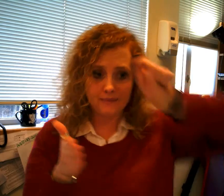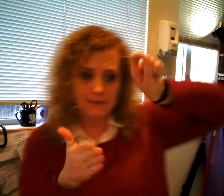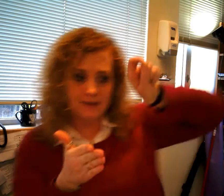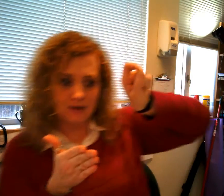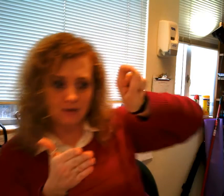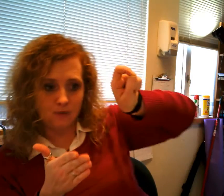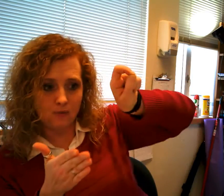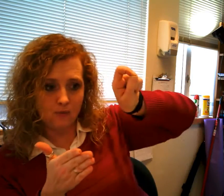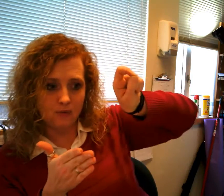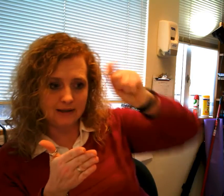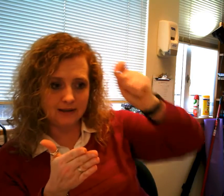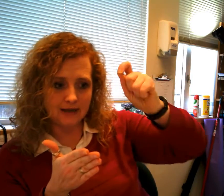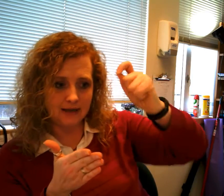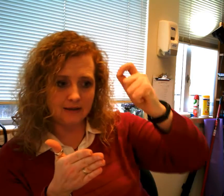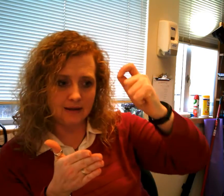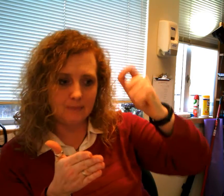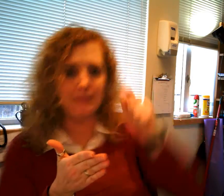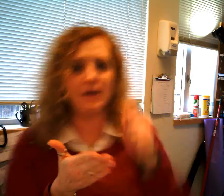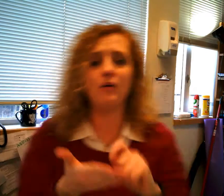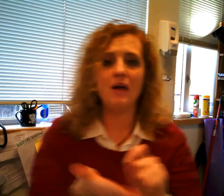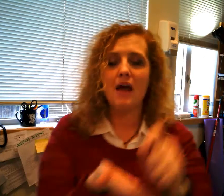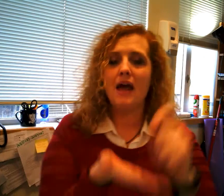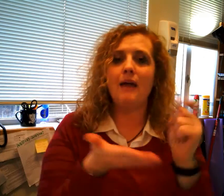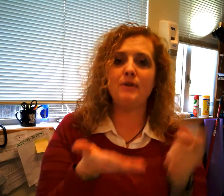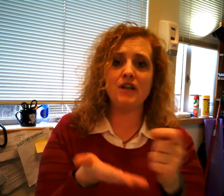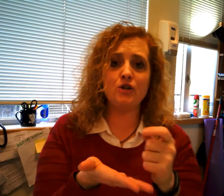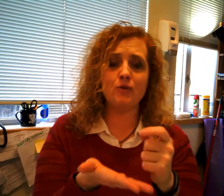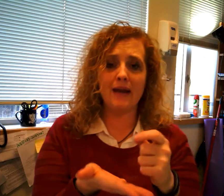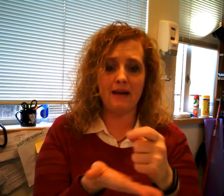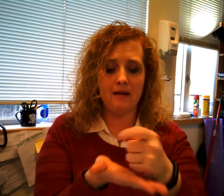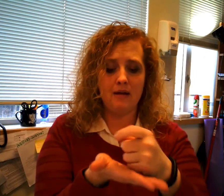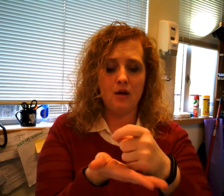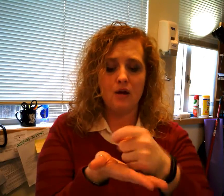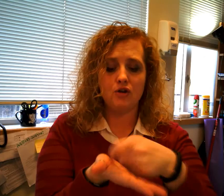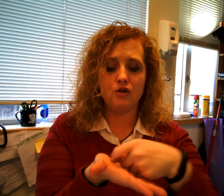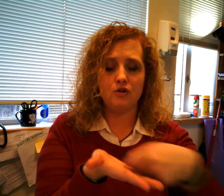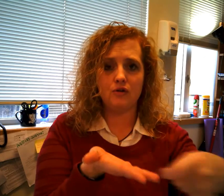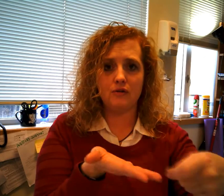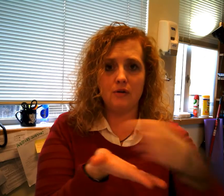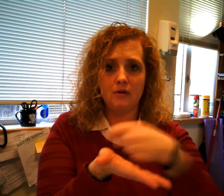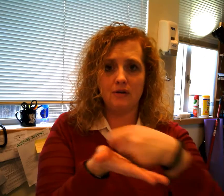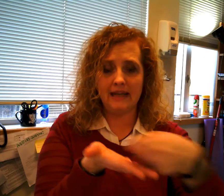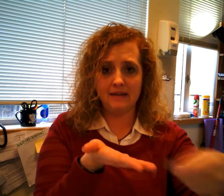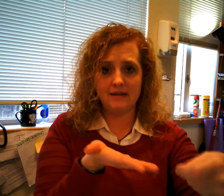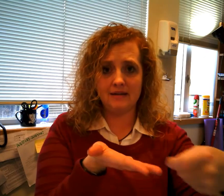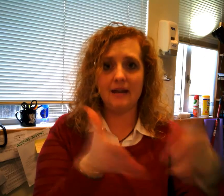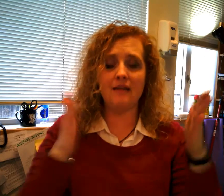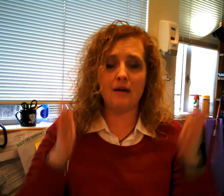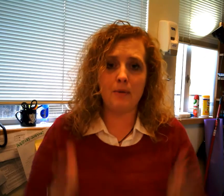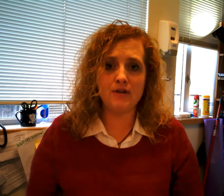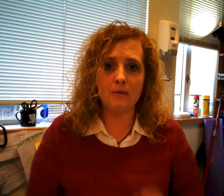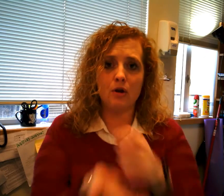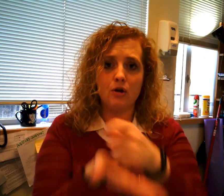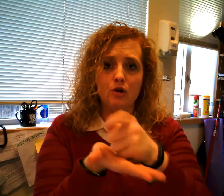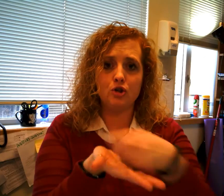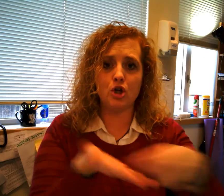Baby O, little tiny thing. Baby O. And pretend you're writing. Like this, and then a person marker.